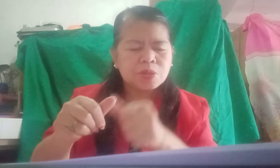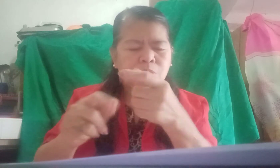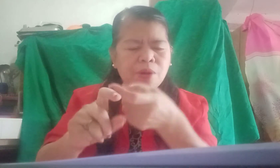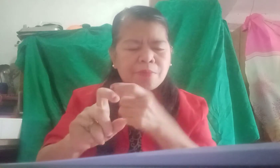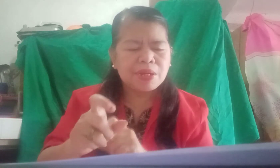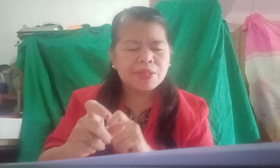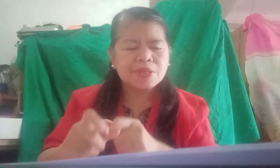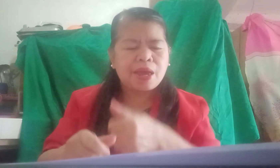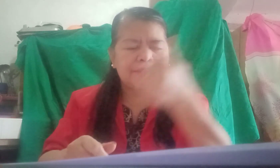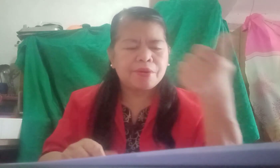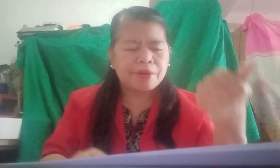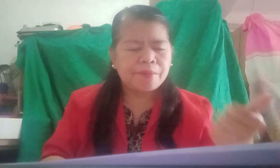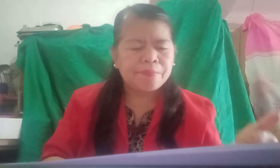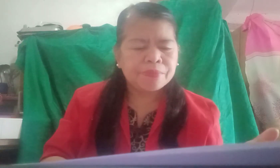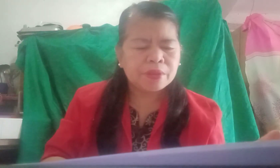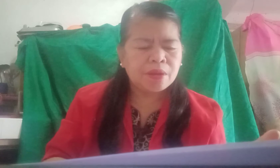from each other.